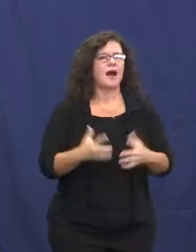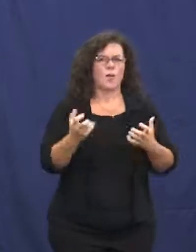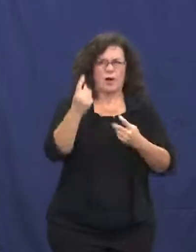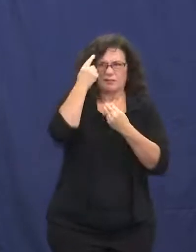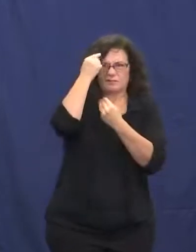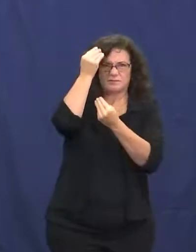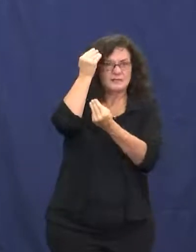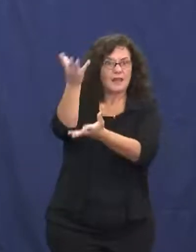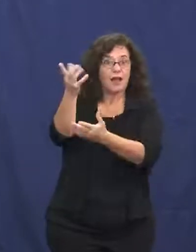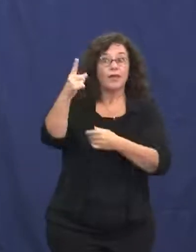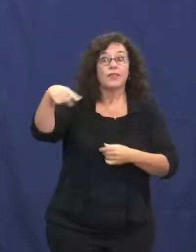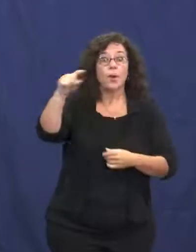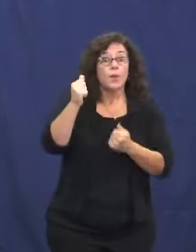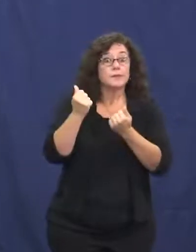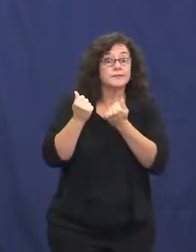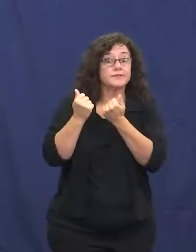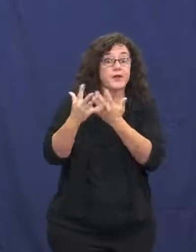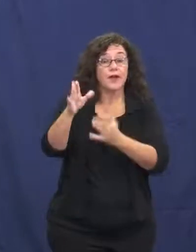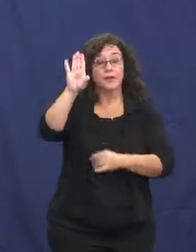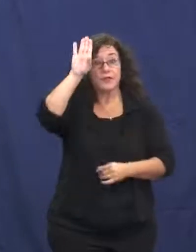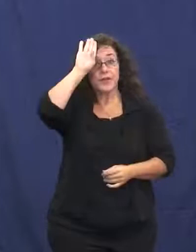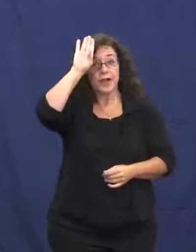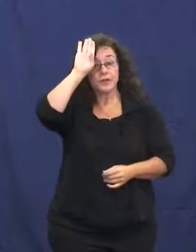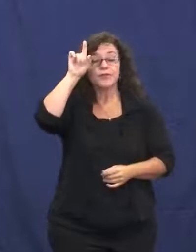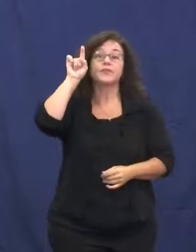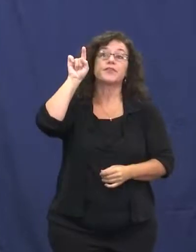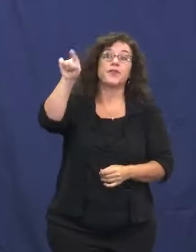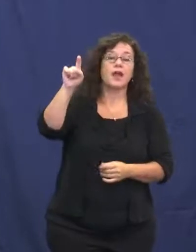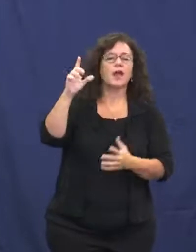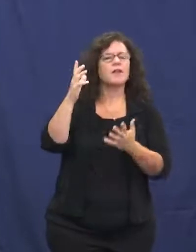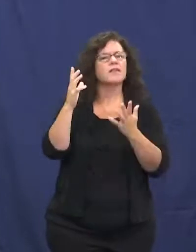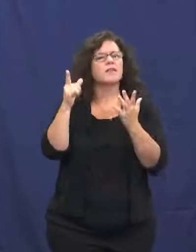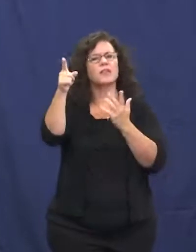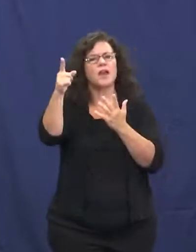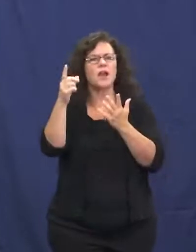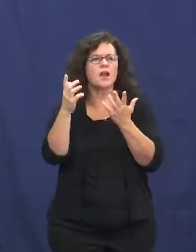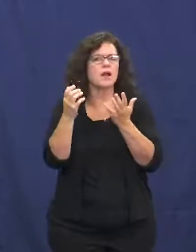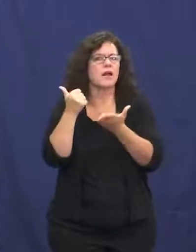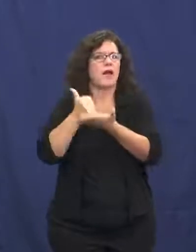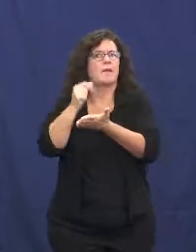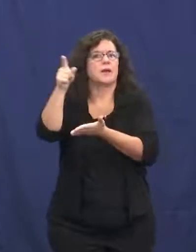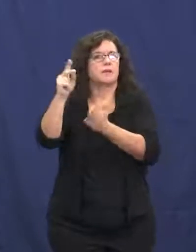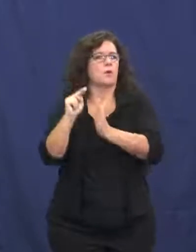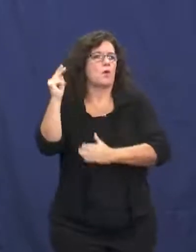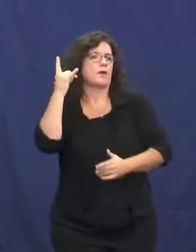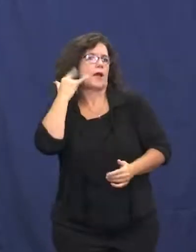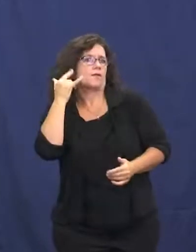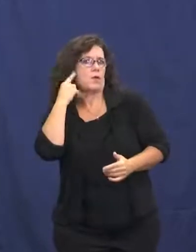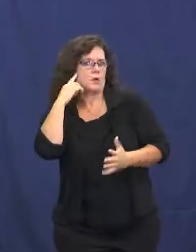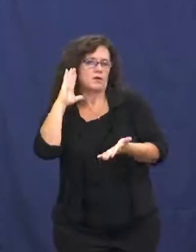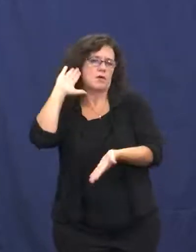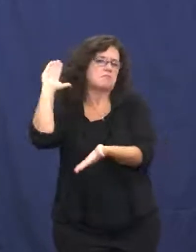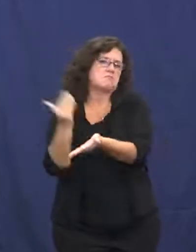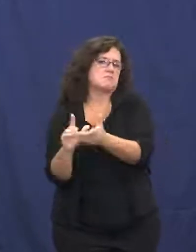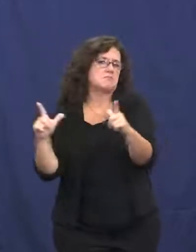with the fires up north, I hope them to return safely and that their families are doing